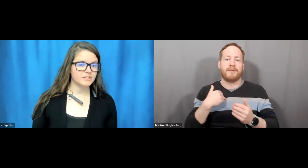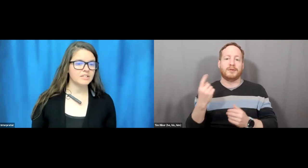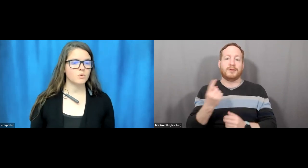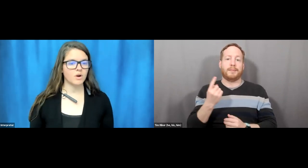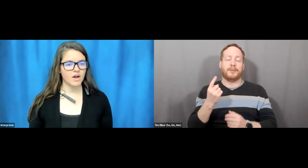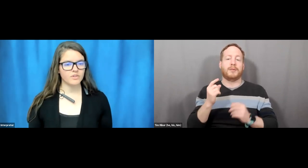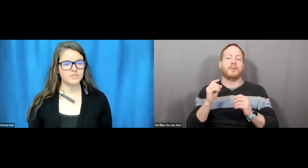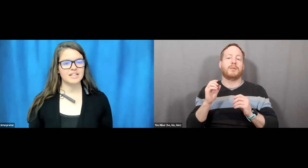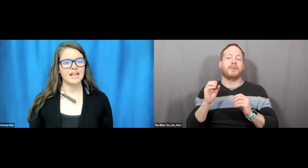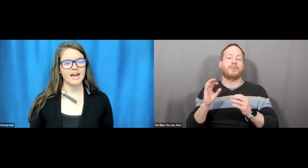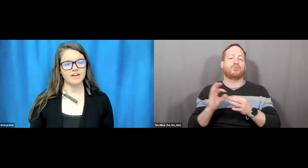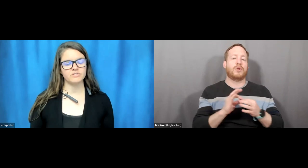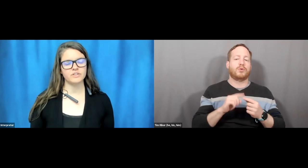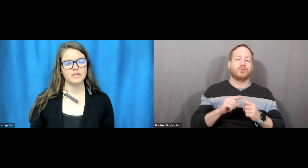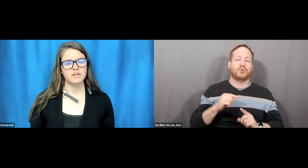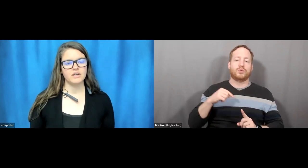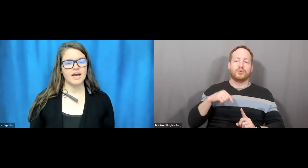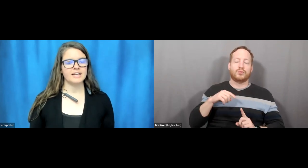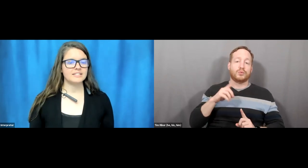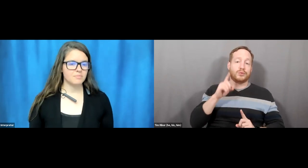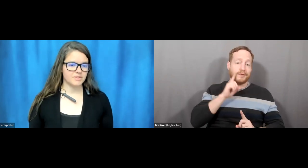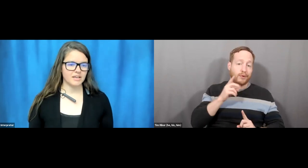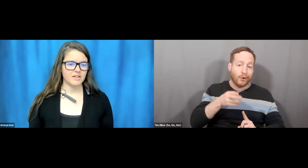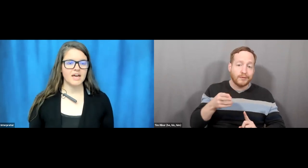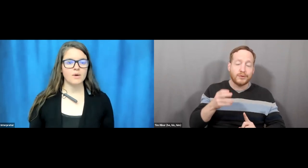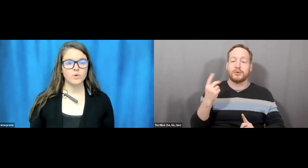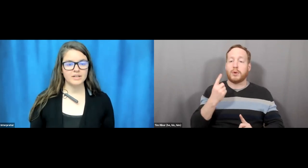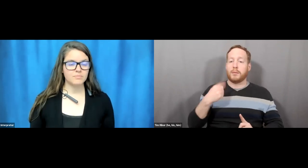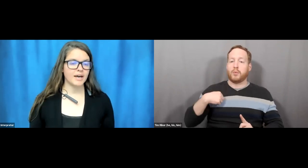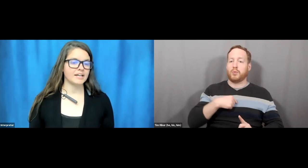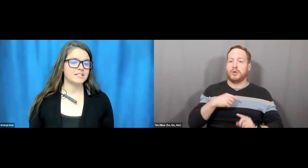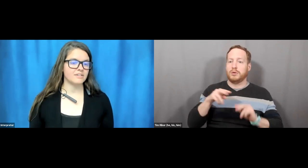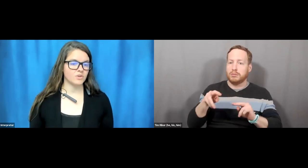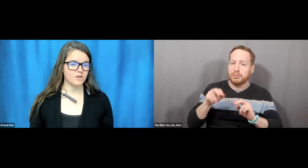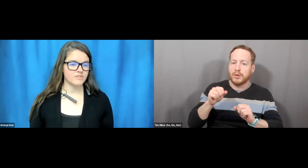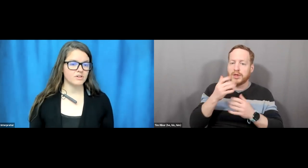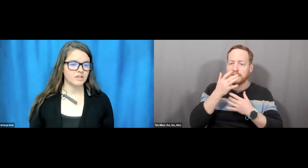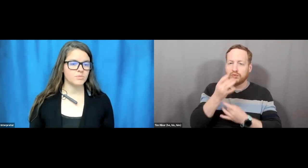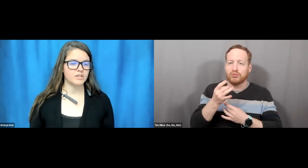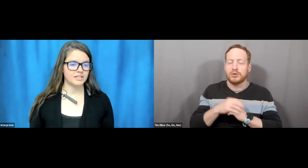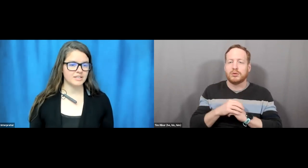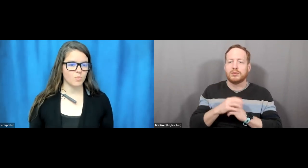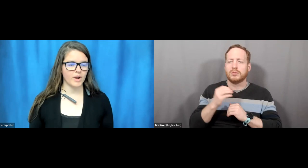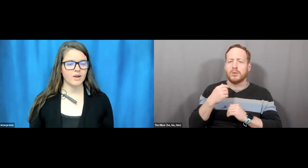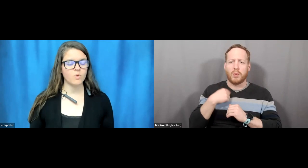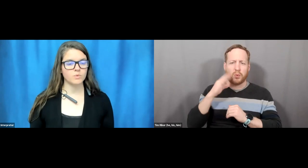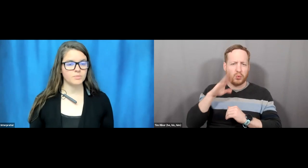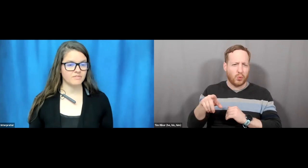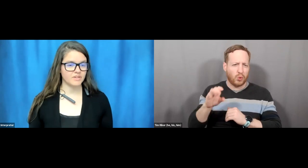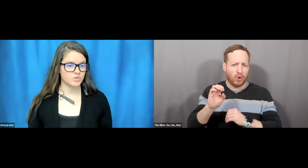Disabilities or others, that have had something that would impact the deaf and hard of hearing community in some way or would be of interest